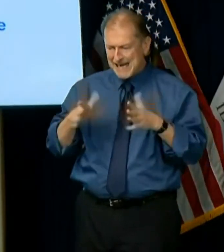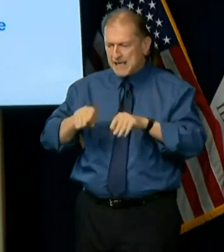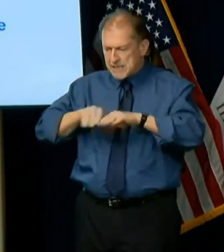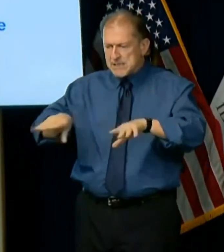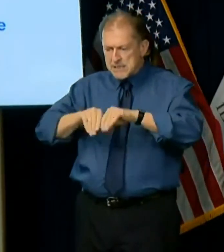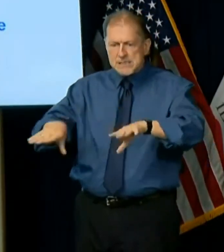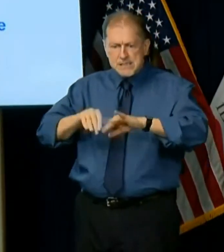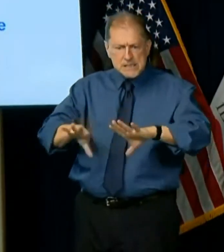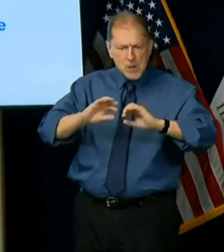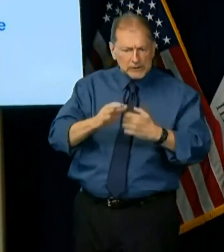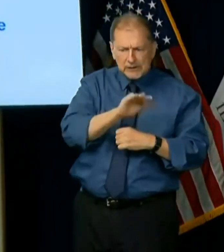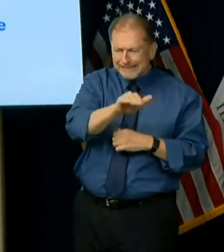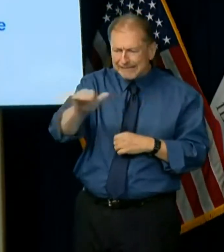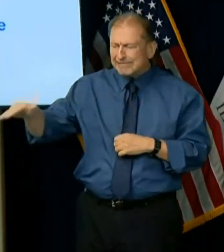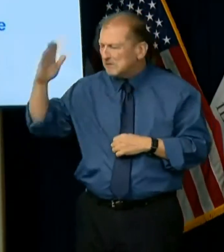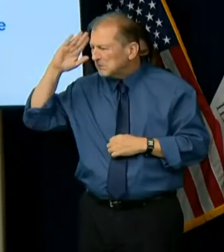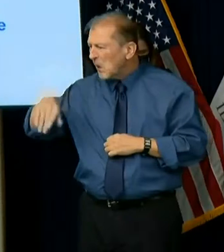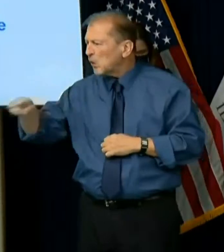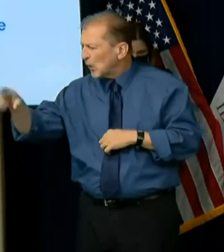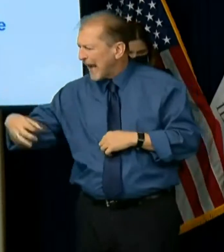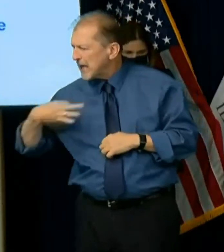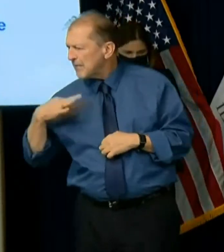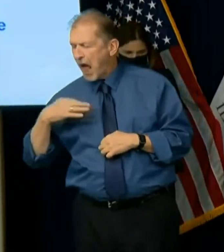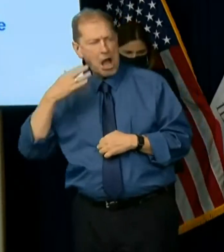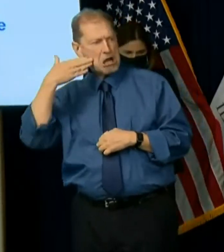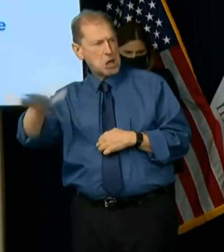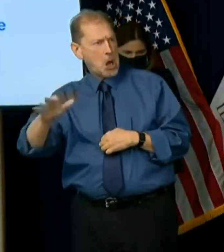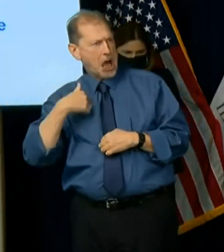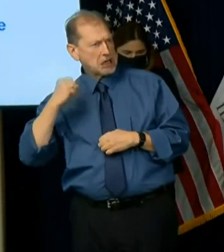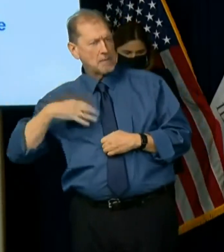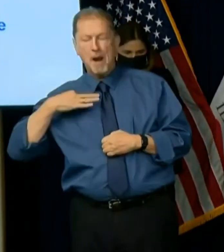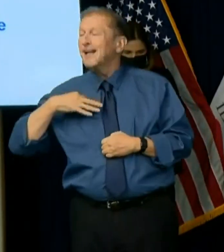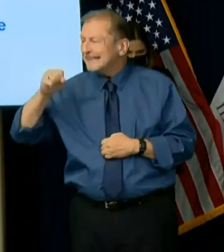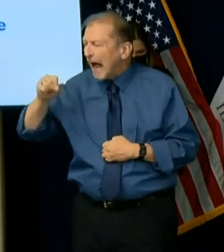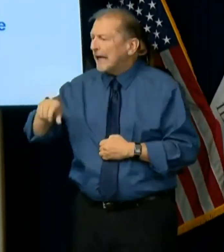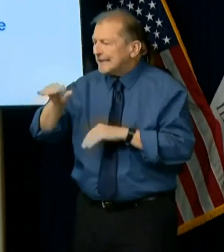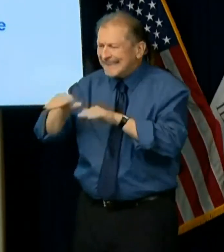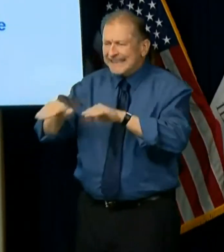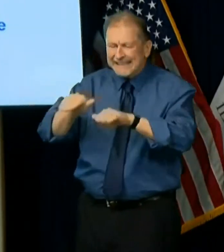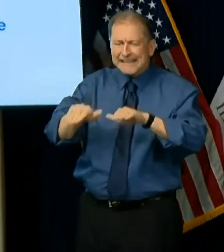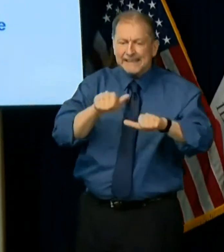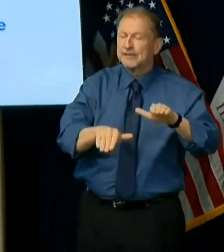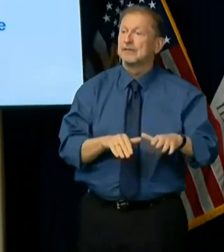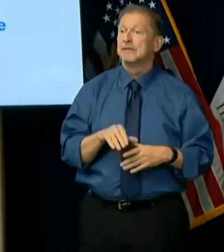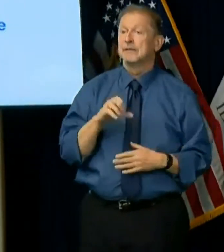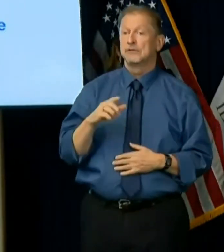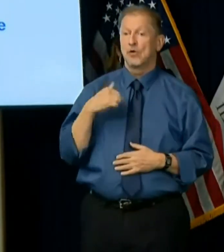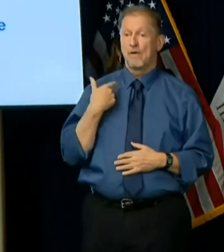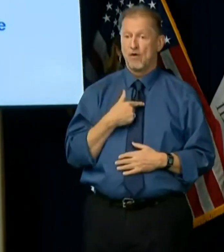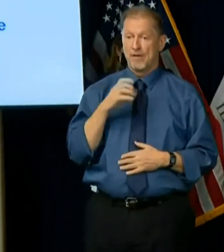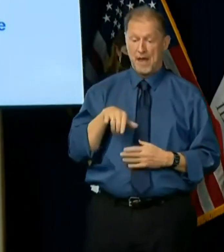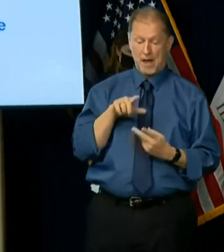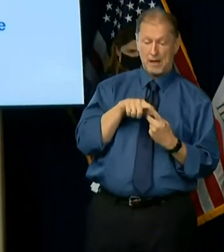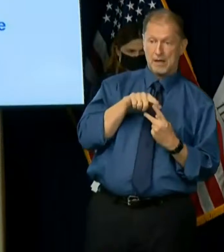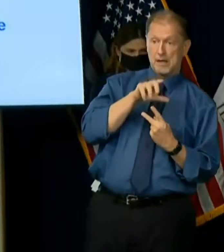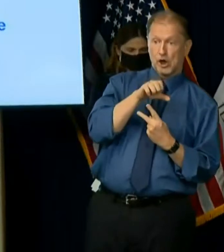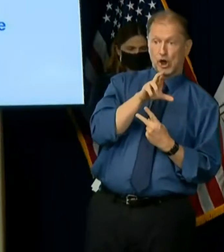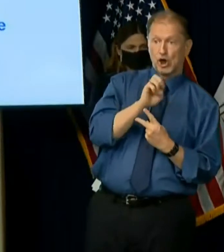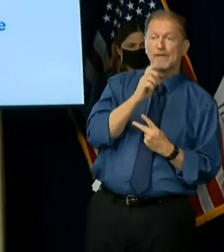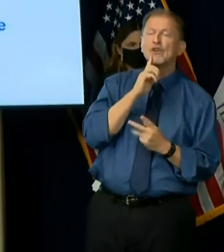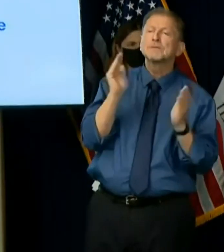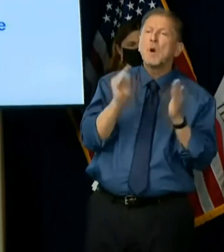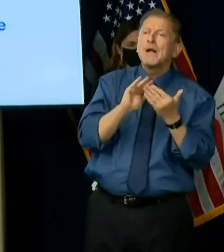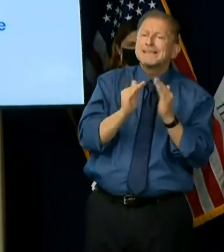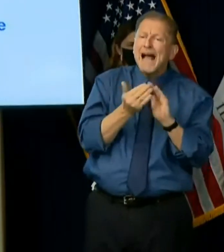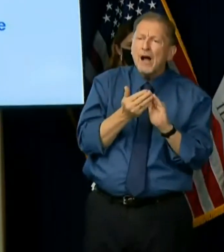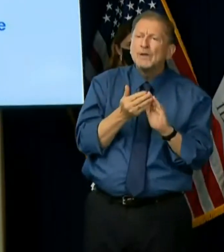out. For local governments eligible for the local cure reimbursement, we've partnered closely alongside cities,